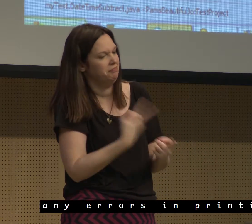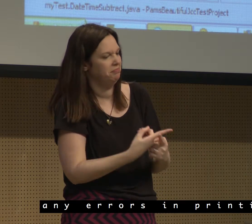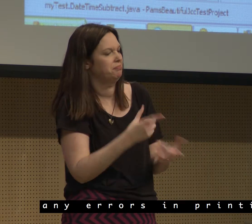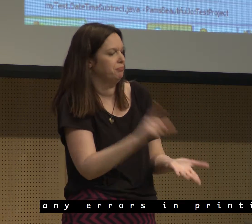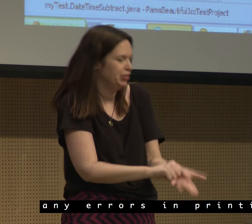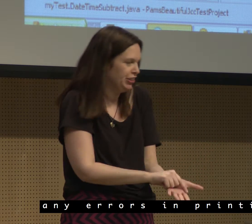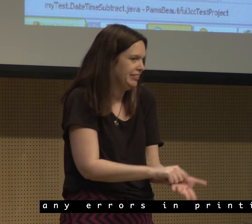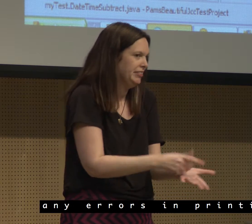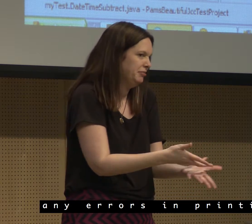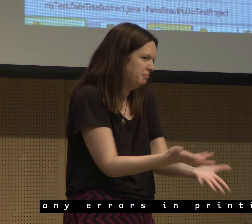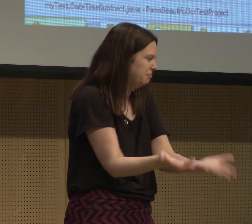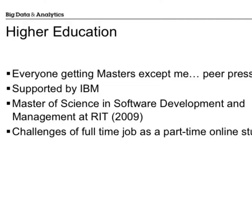in printing.